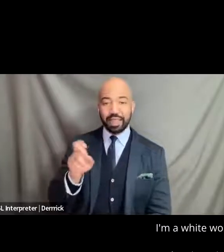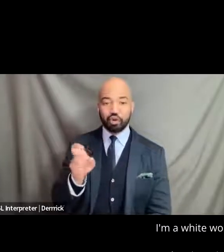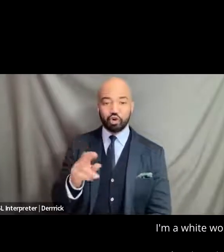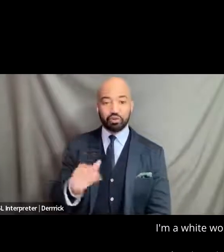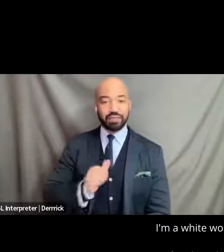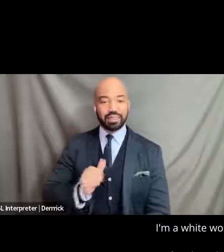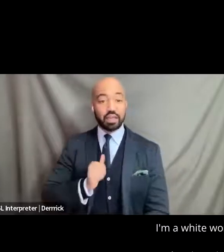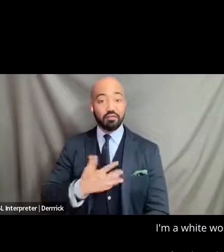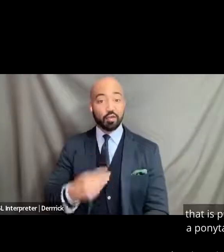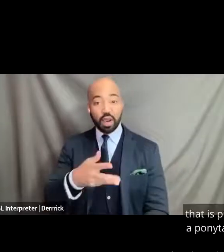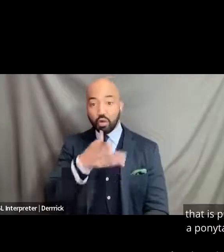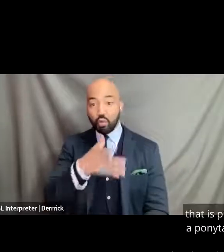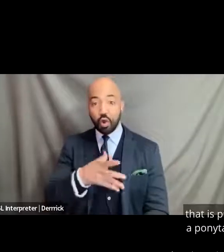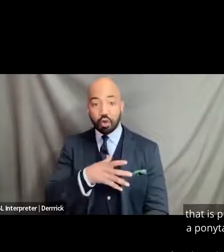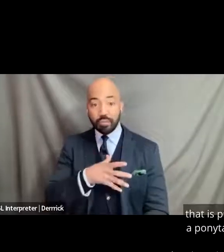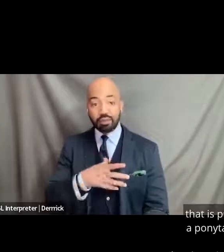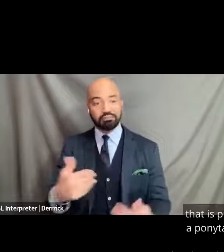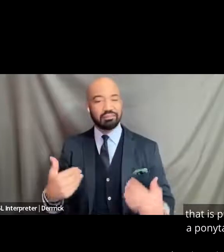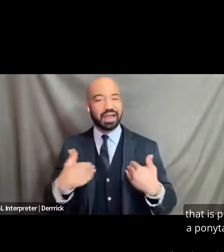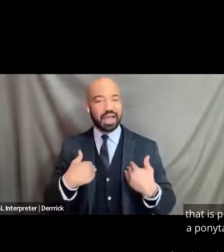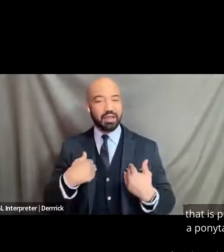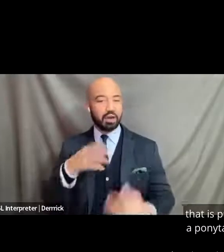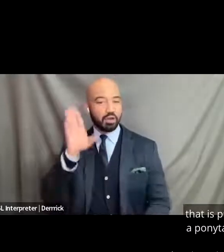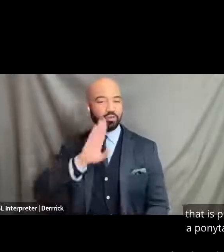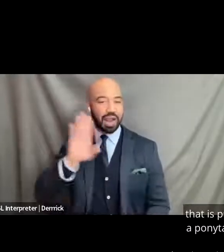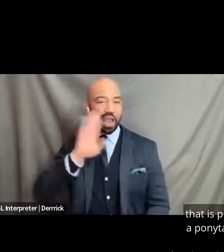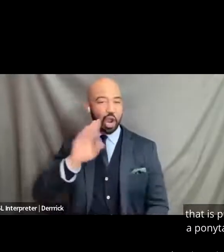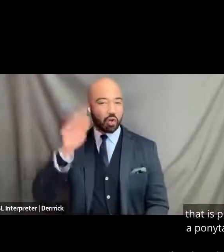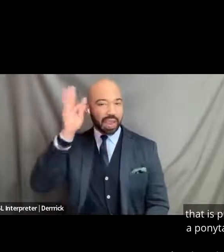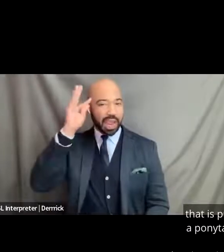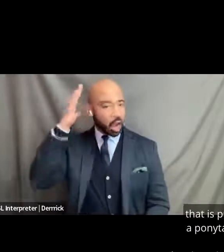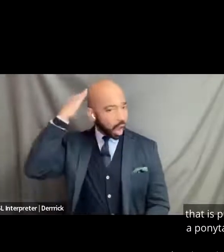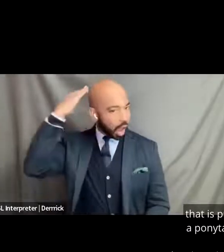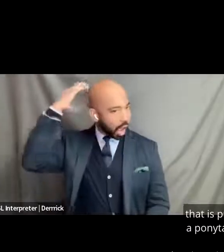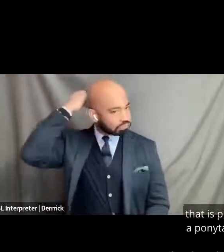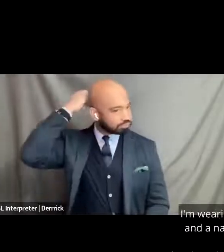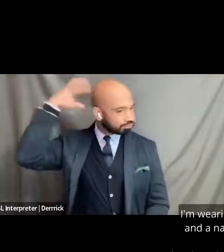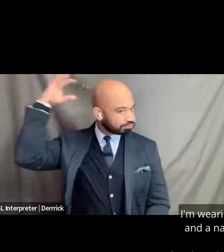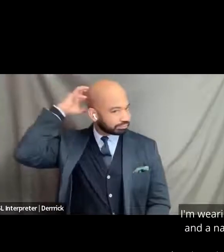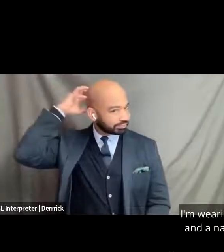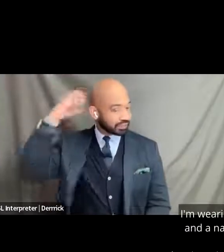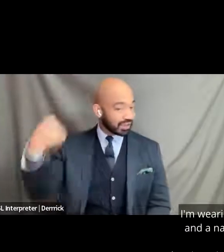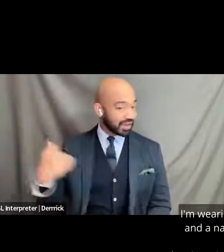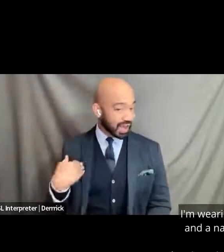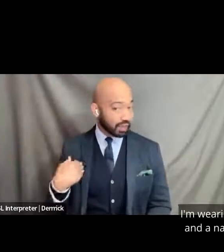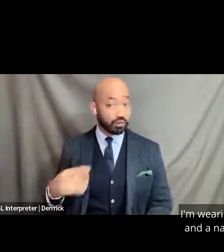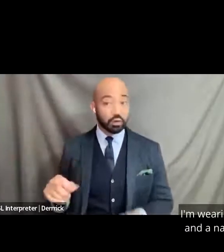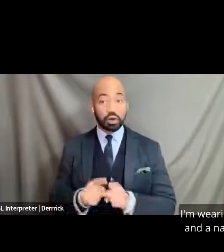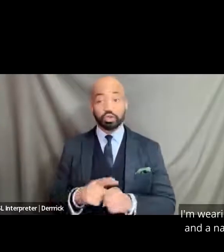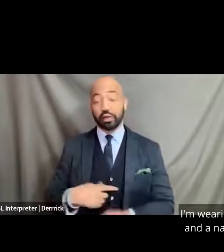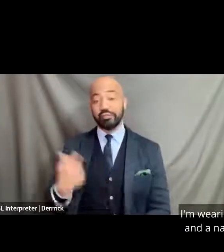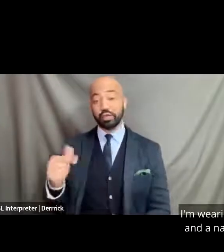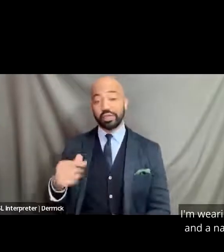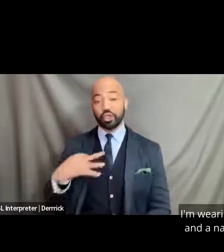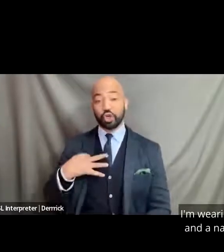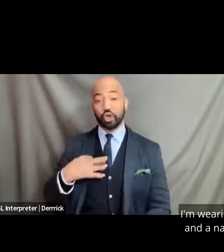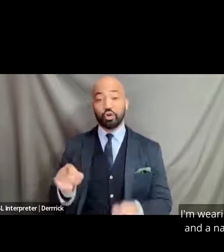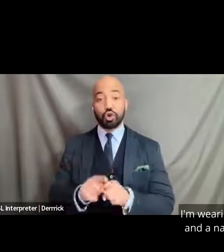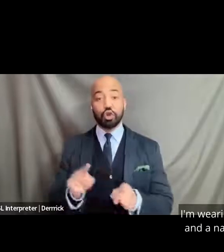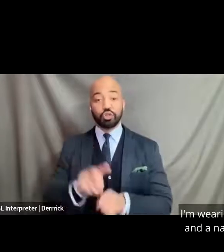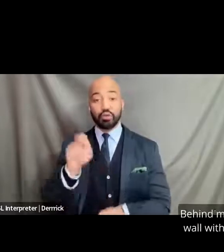woman with brown hair that is pulled back into a ponytail messy bun um i'm wearing a green shirt and a navy blue